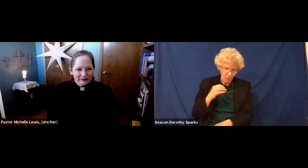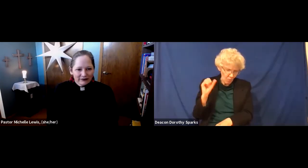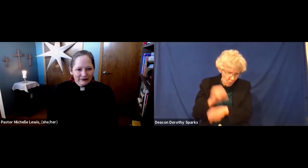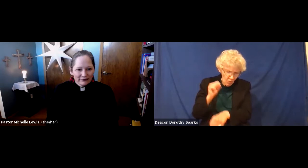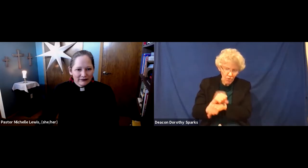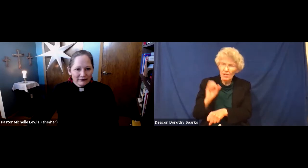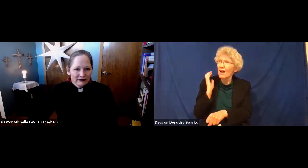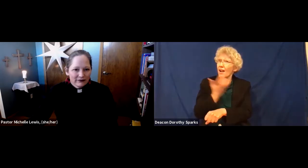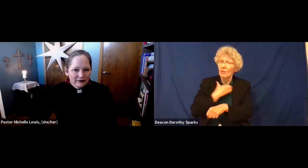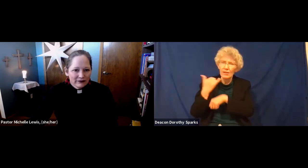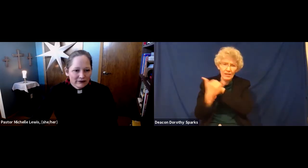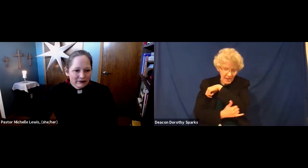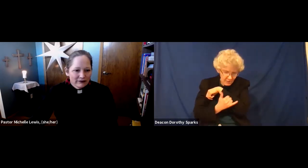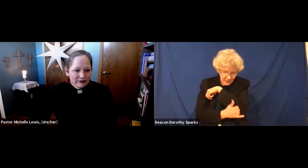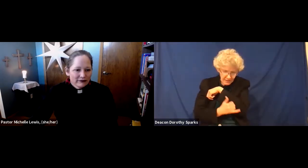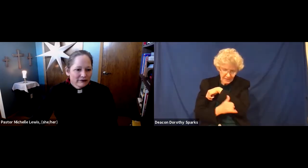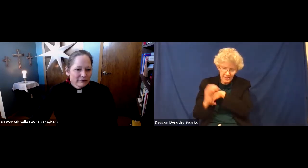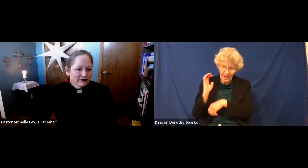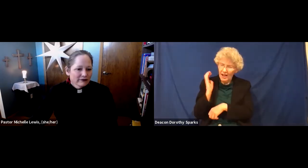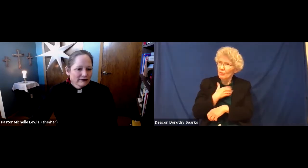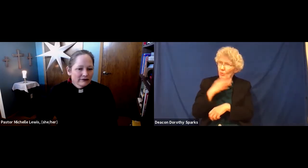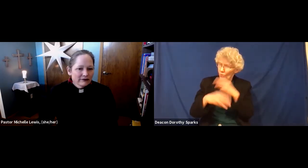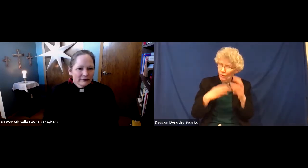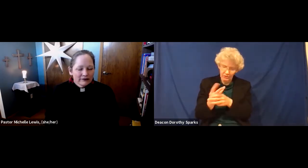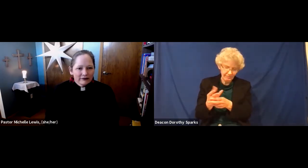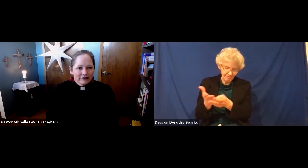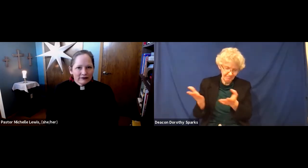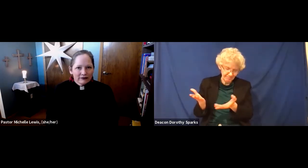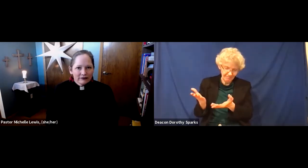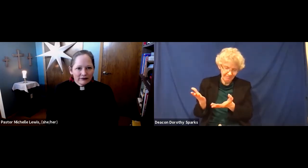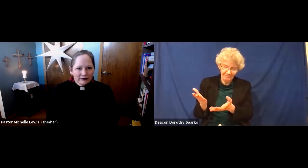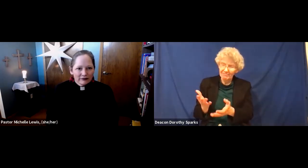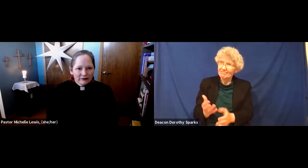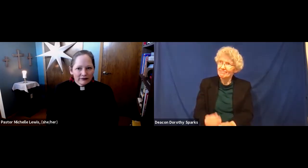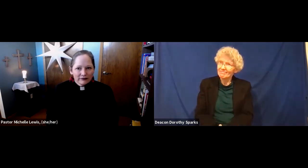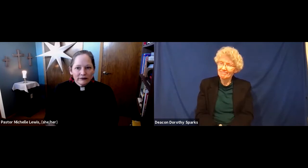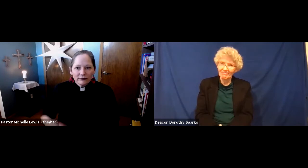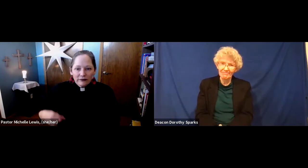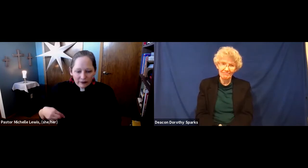In our work, our country, our